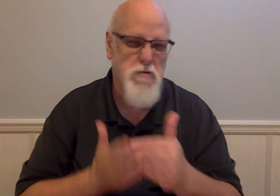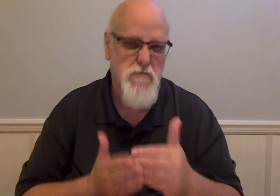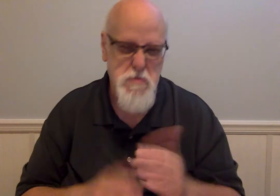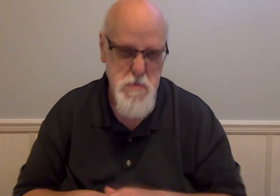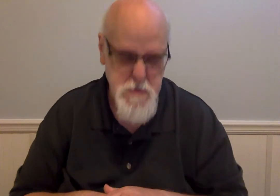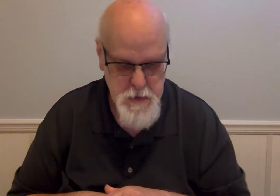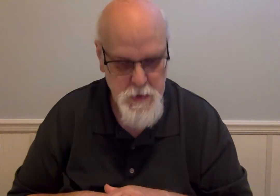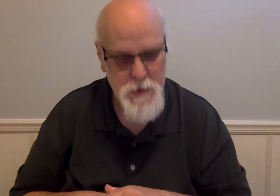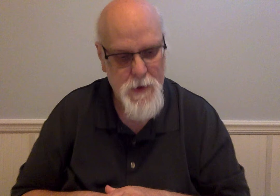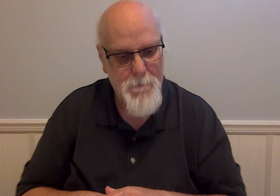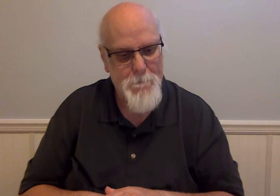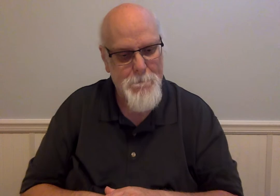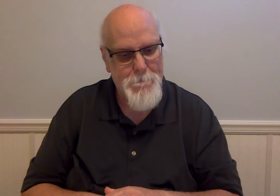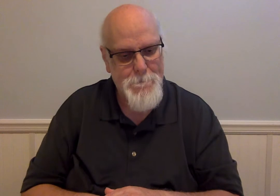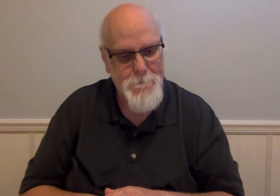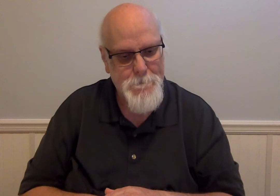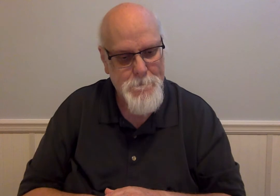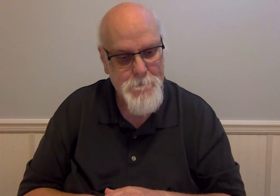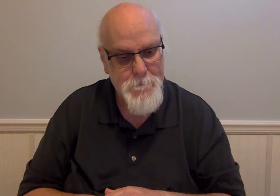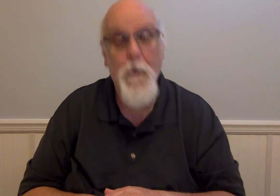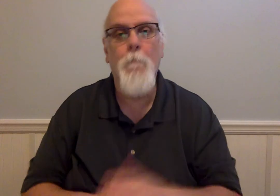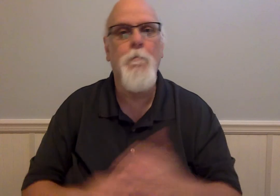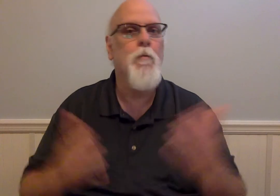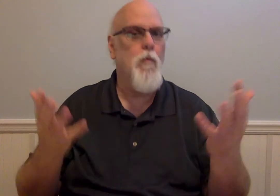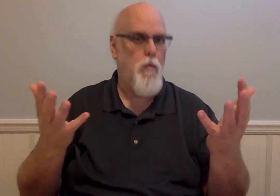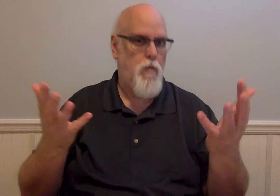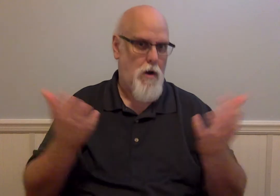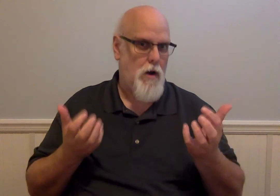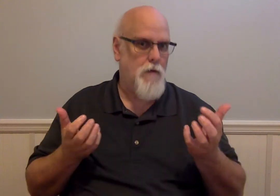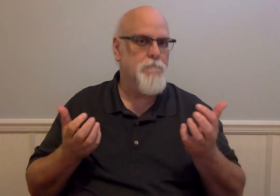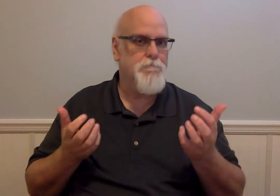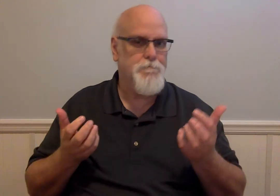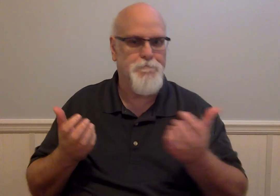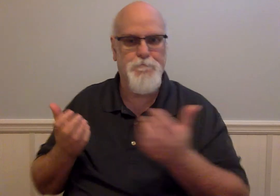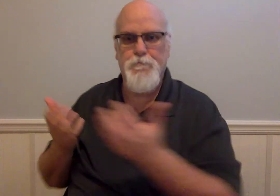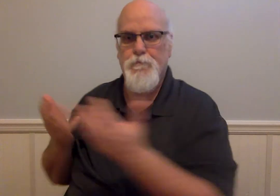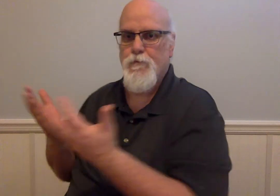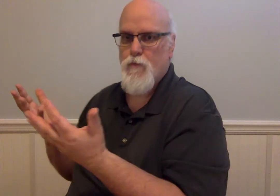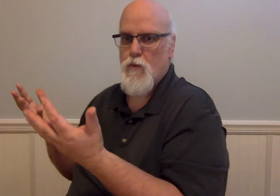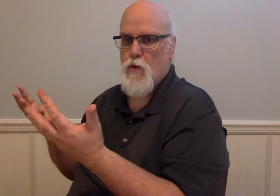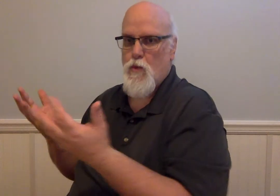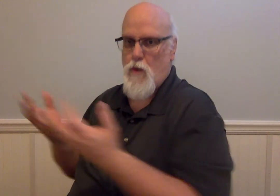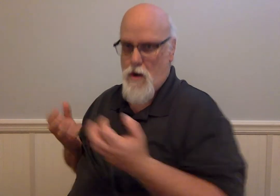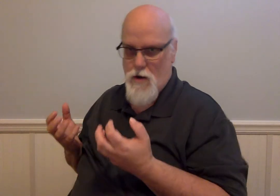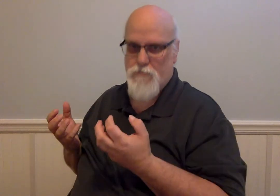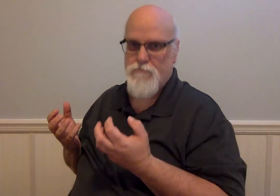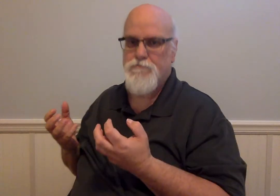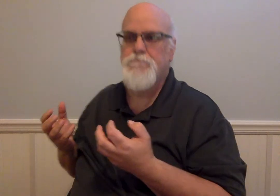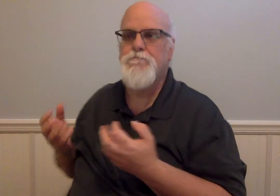have, you don't often use that. There's other ways to describe things. Want, you're pulling something close and into